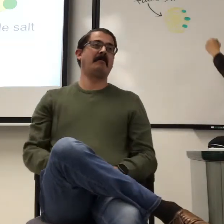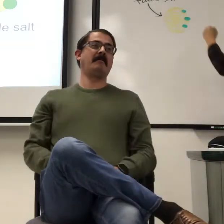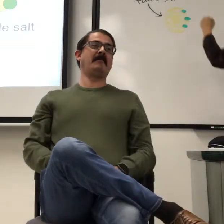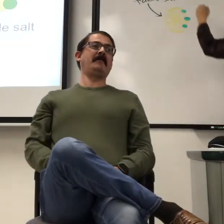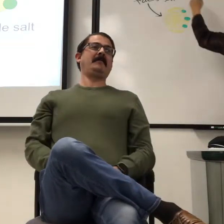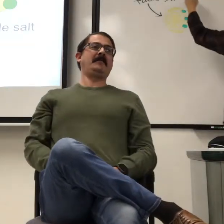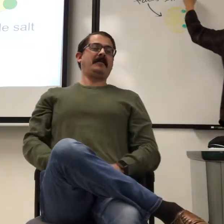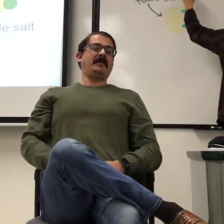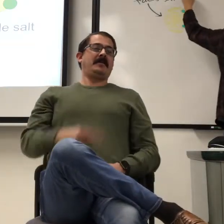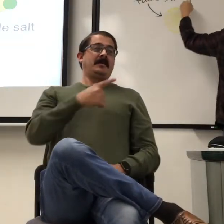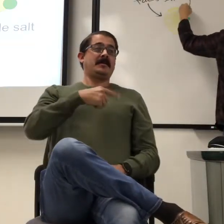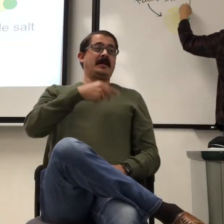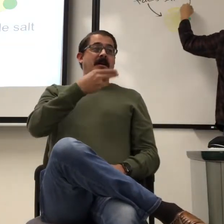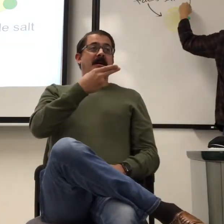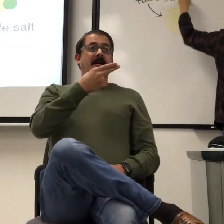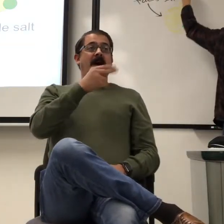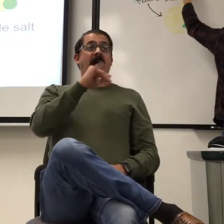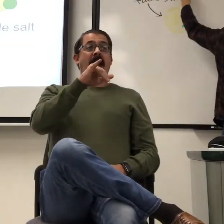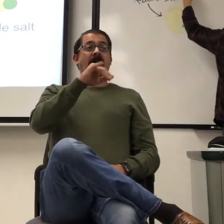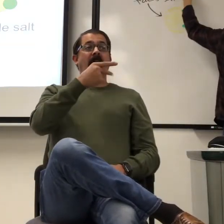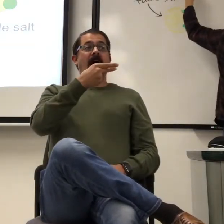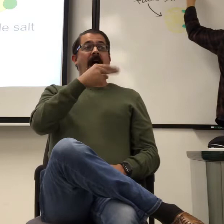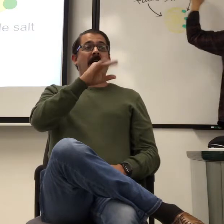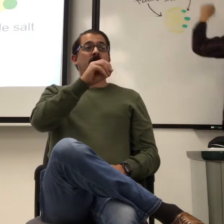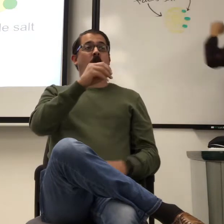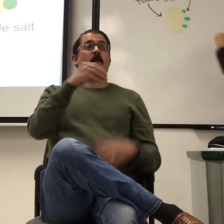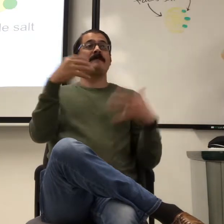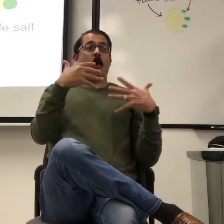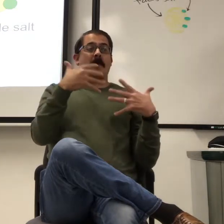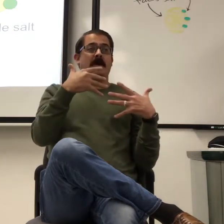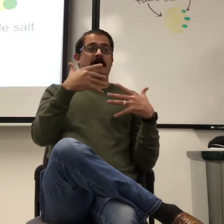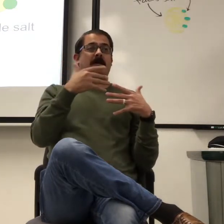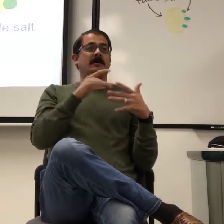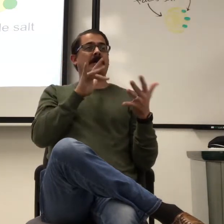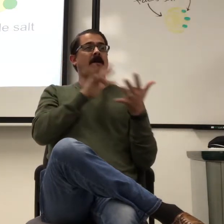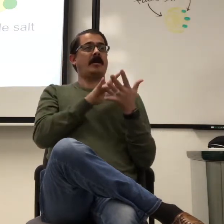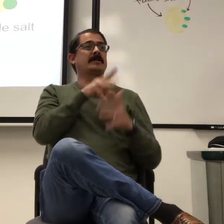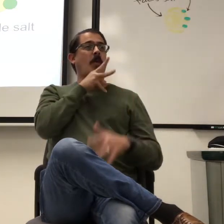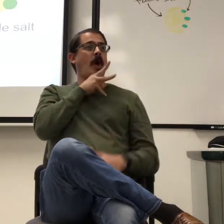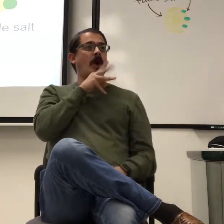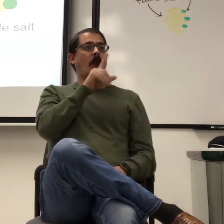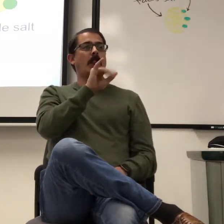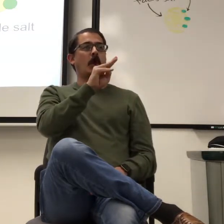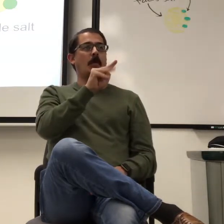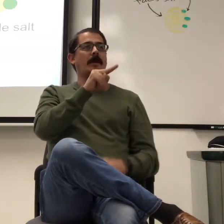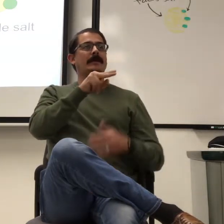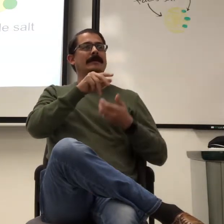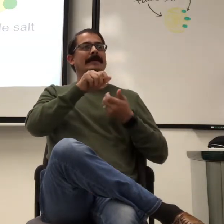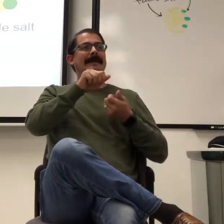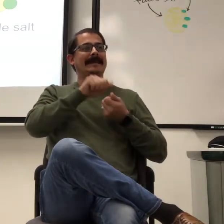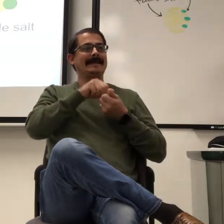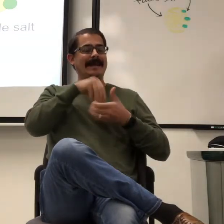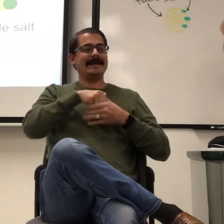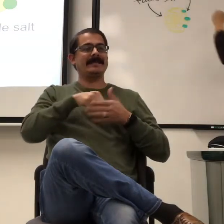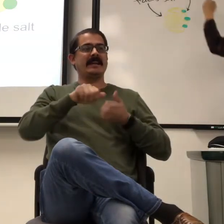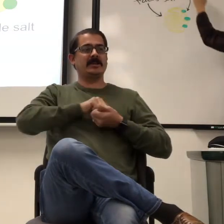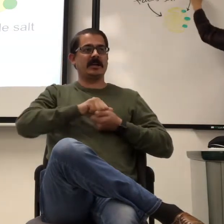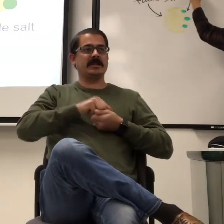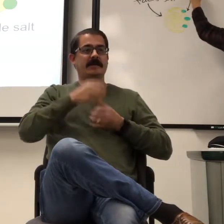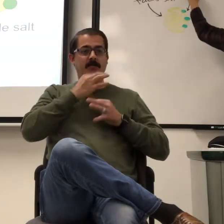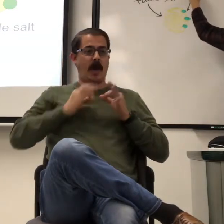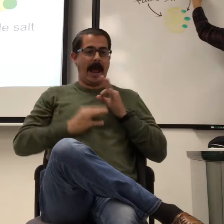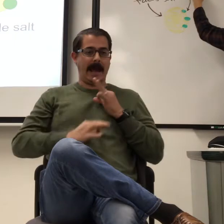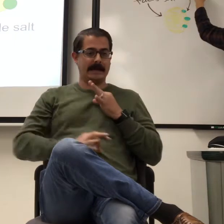hydrophobic, and the bile salt side faces the watery lumen of the digestive tract.